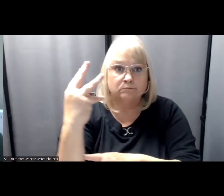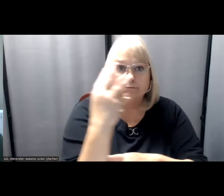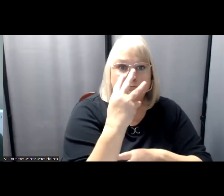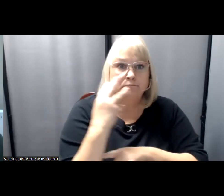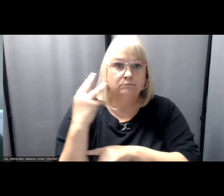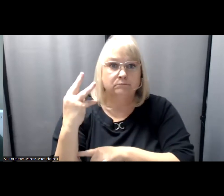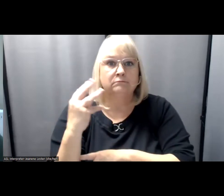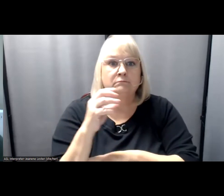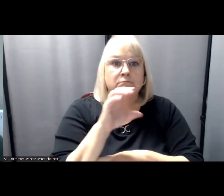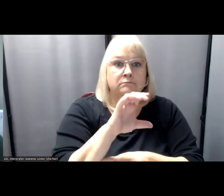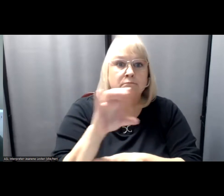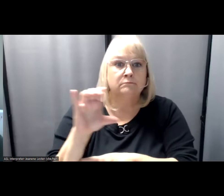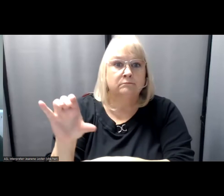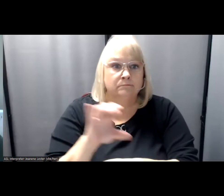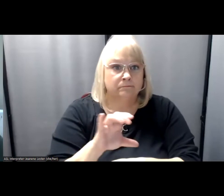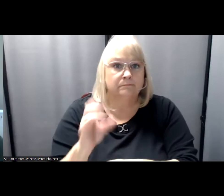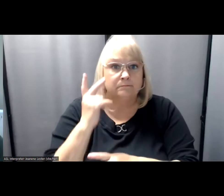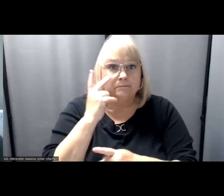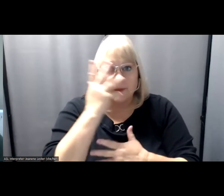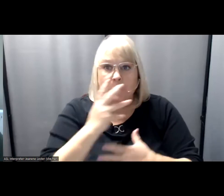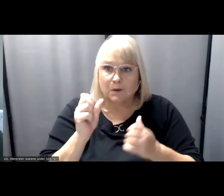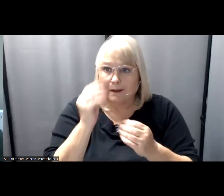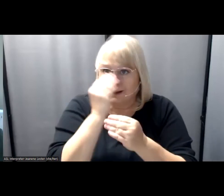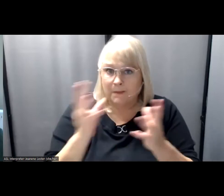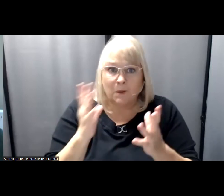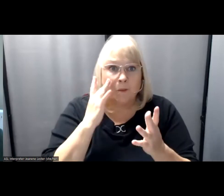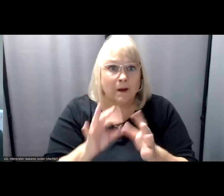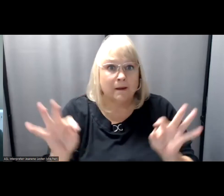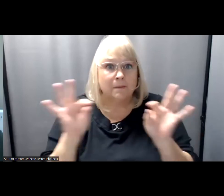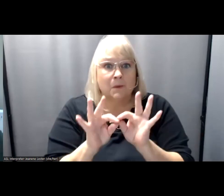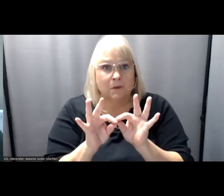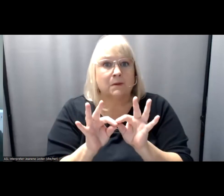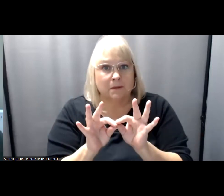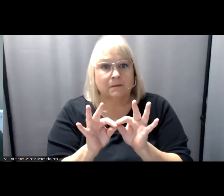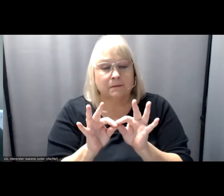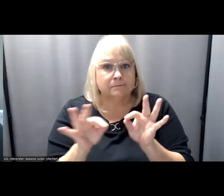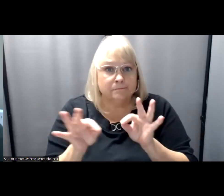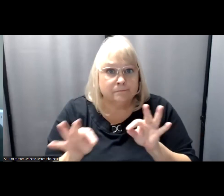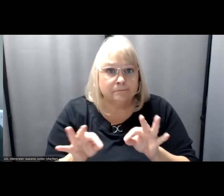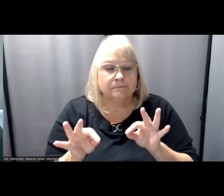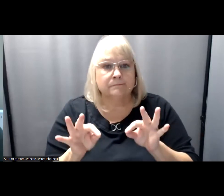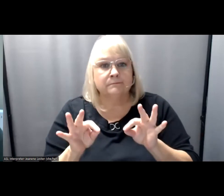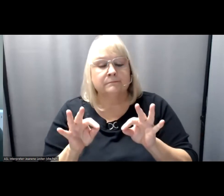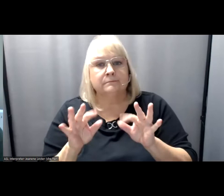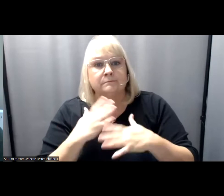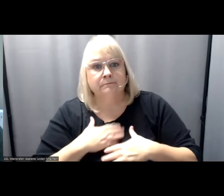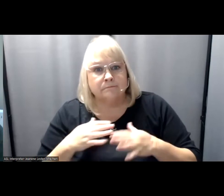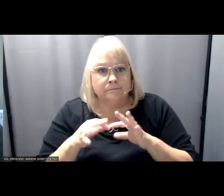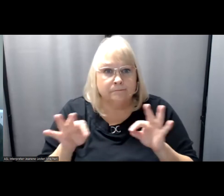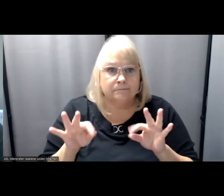turn cameras on. Let people know why it's important. Yeah. Jot down your